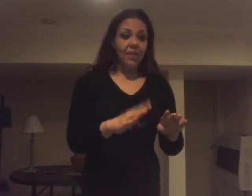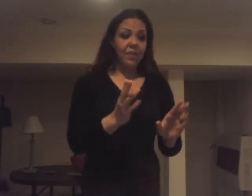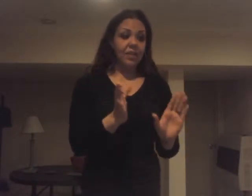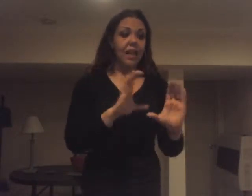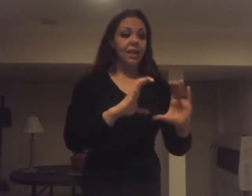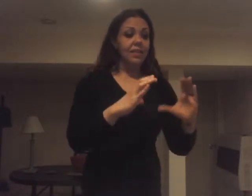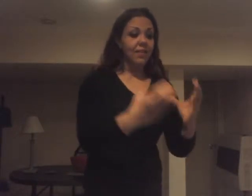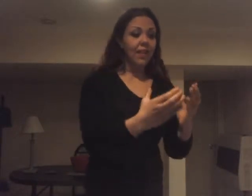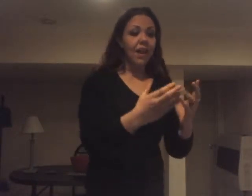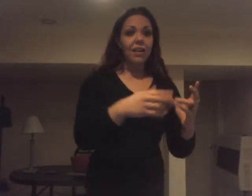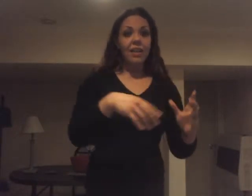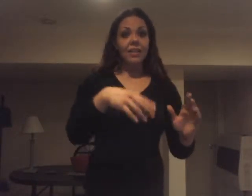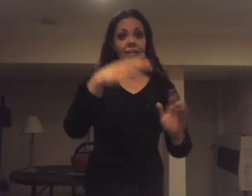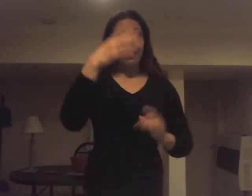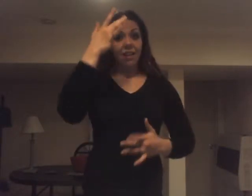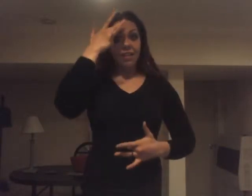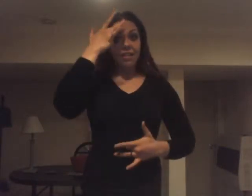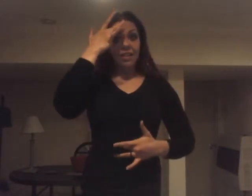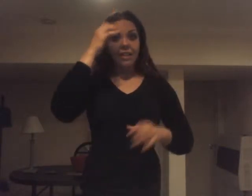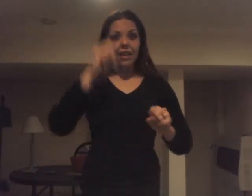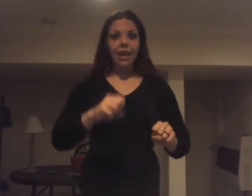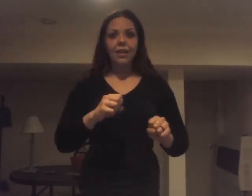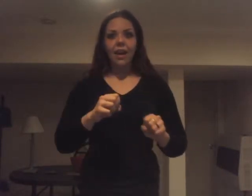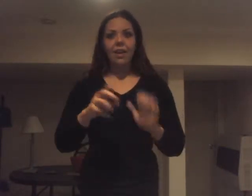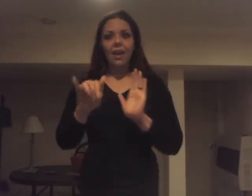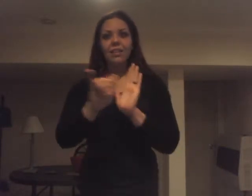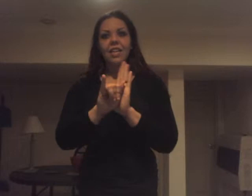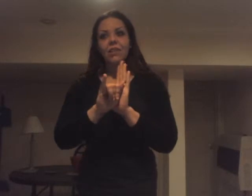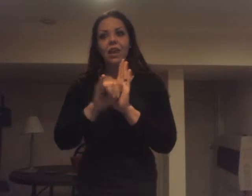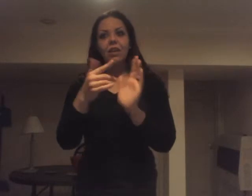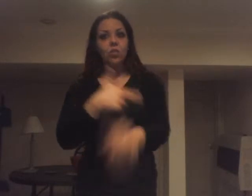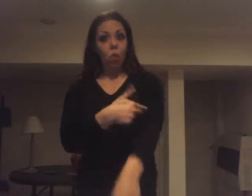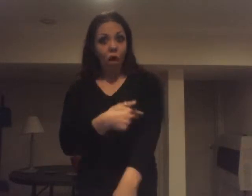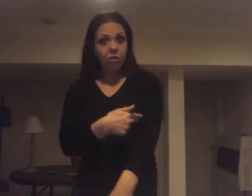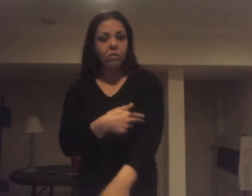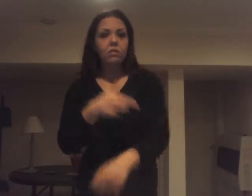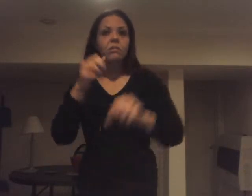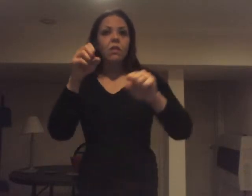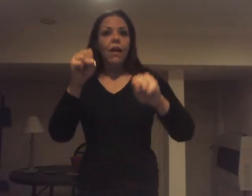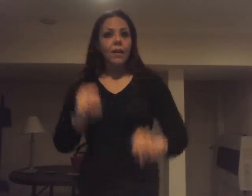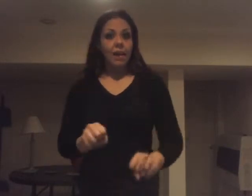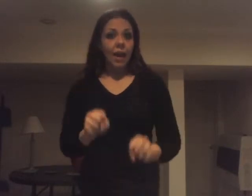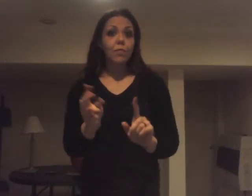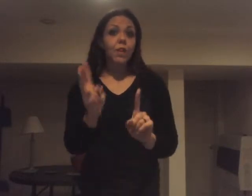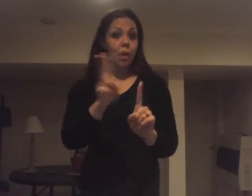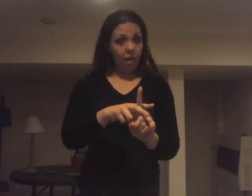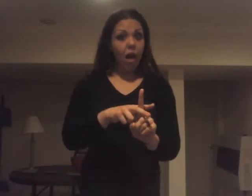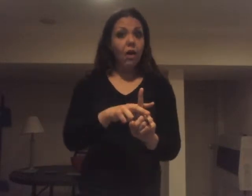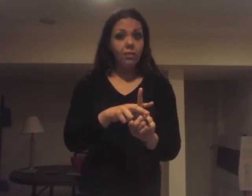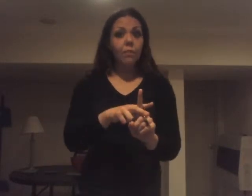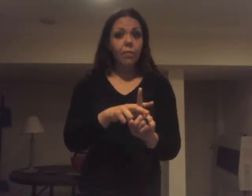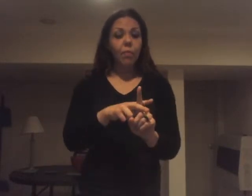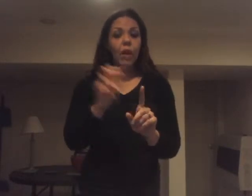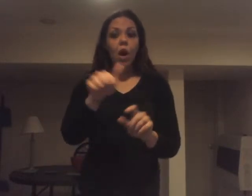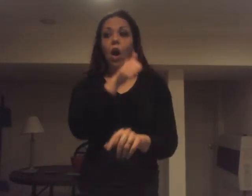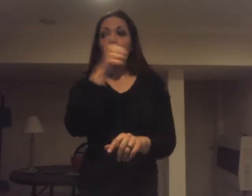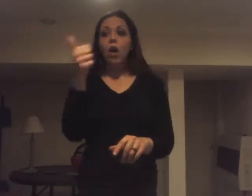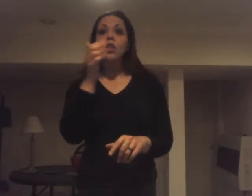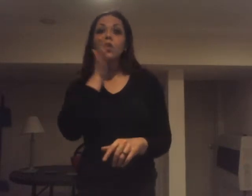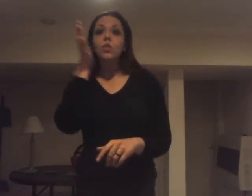are able to identify drugs that can be applied to it, and others will be developing